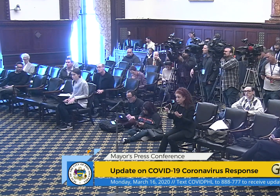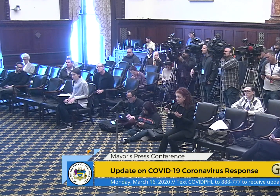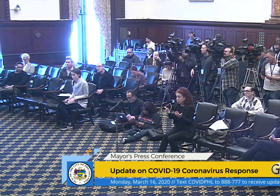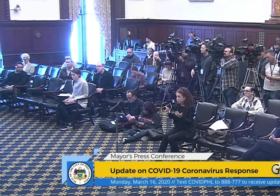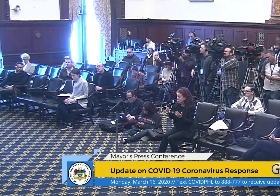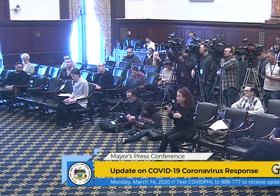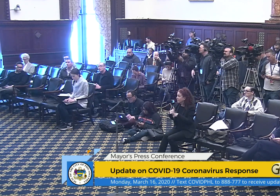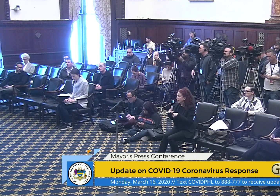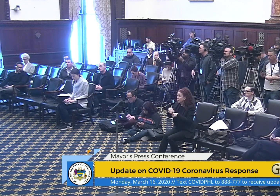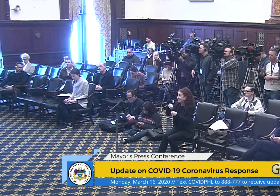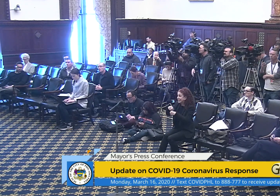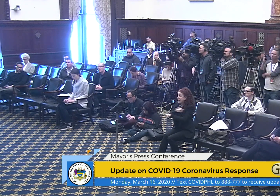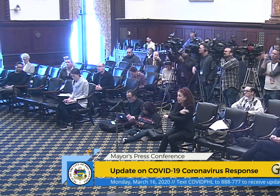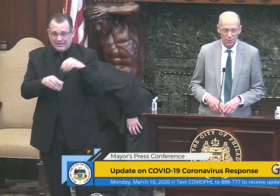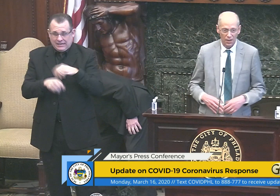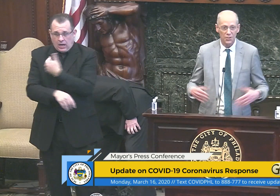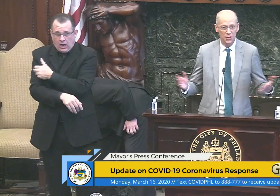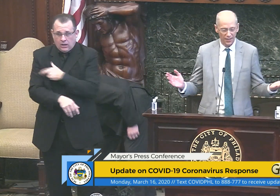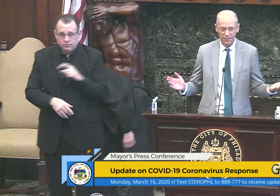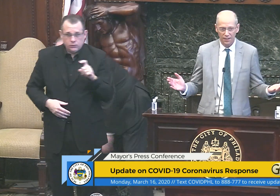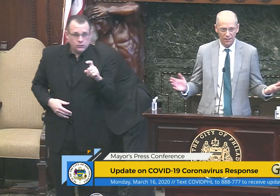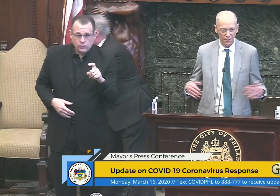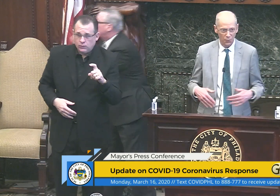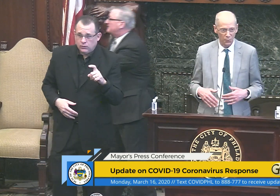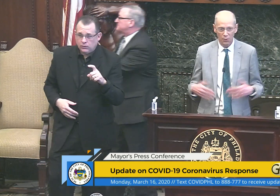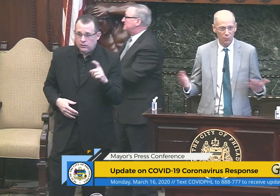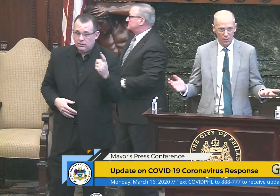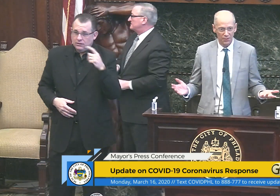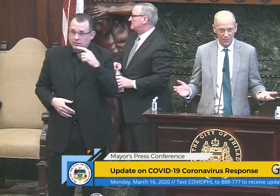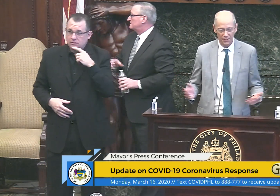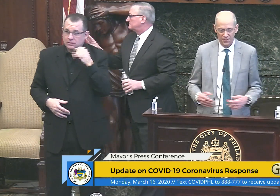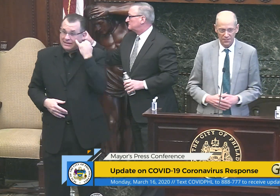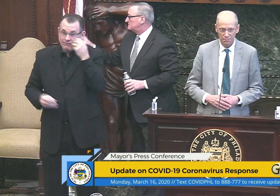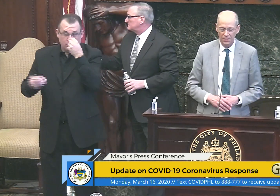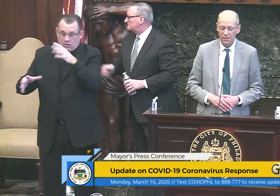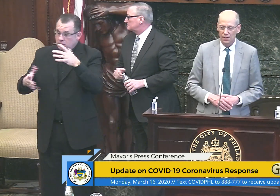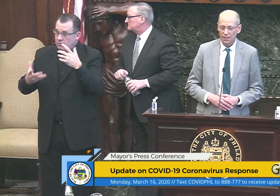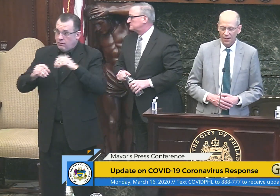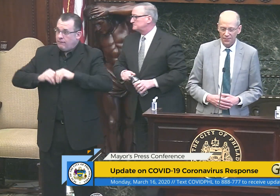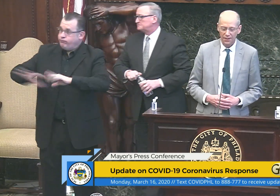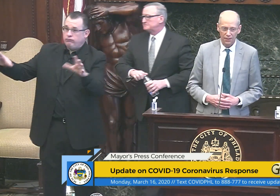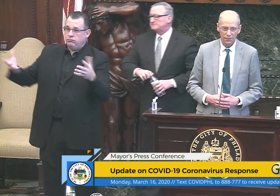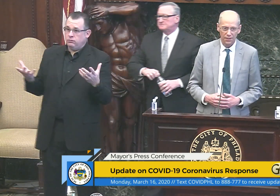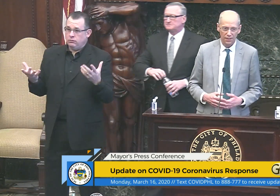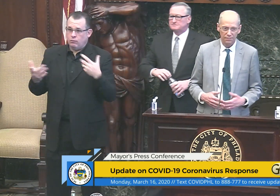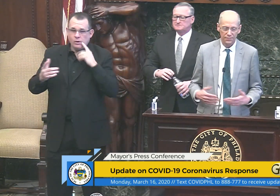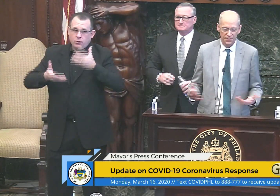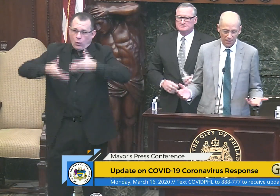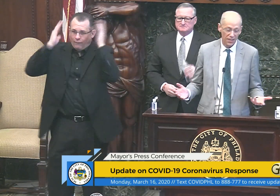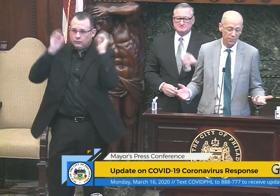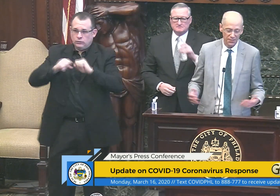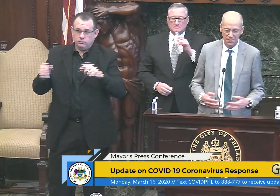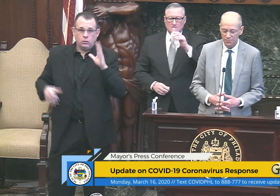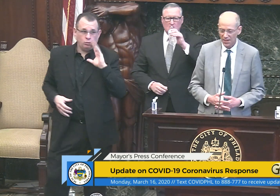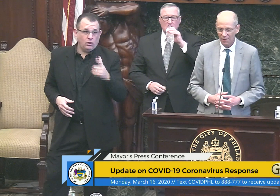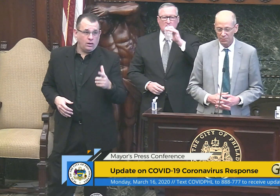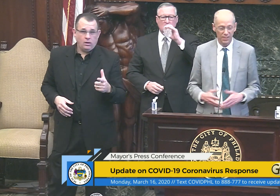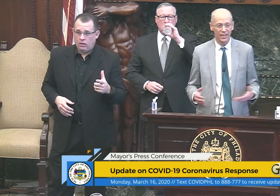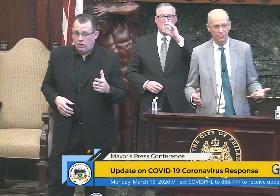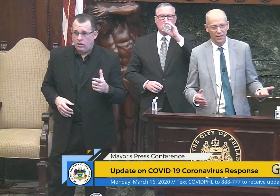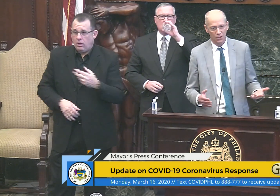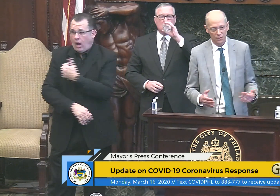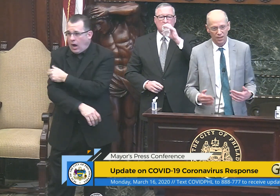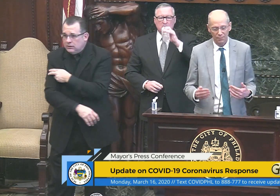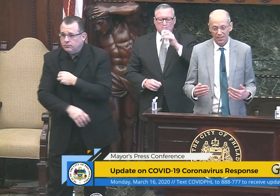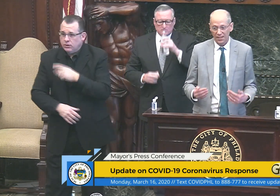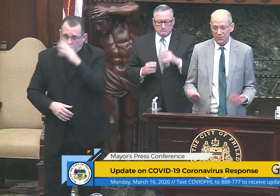Yeah, so we know that if this virus were to spread unchecked, that we would overwhelm our healthcare system. The healthcare hospital systems have been